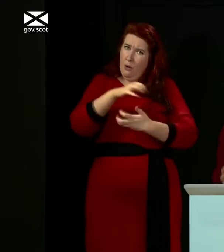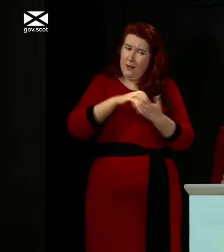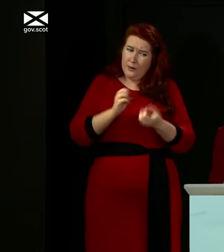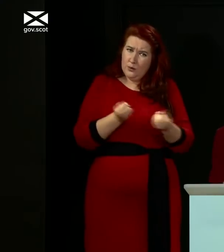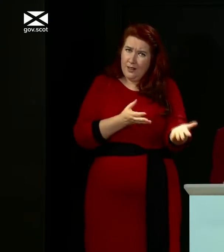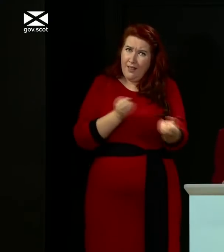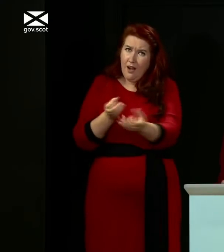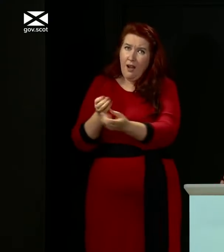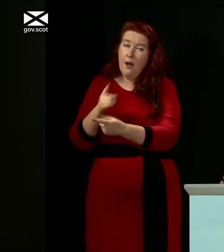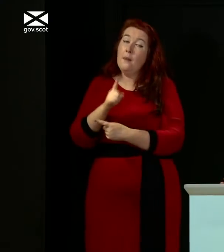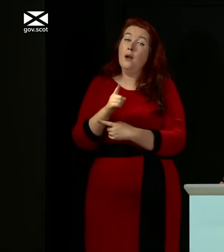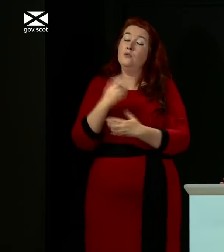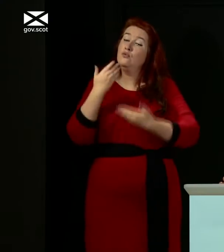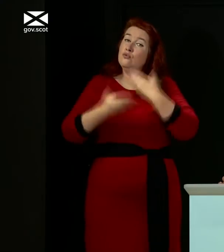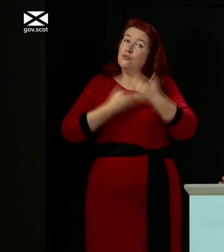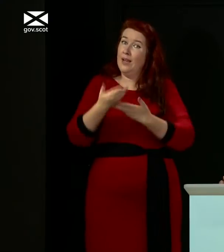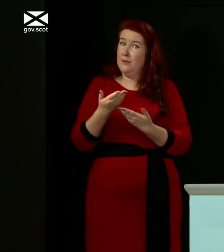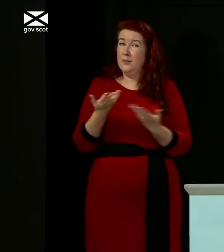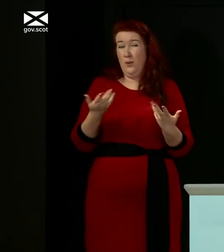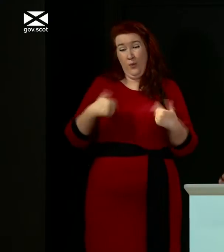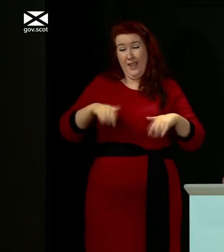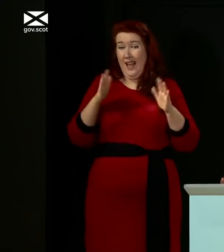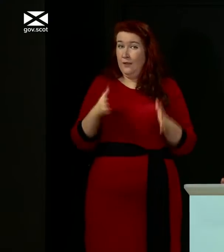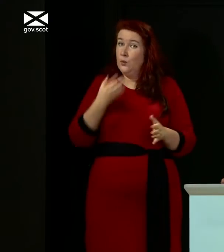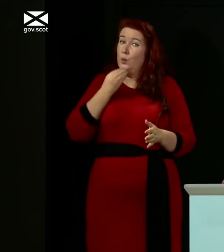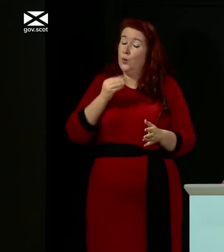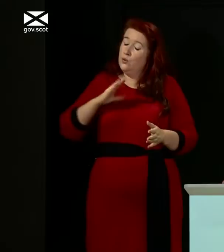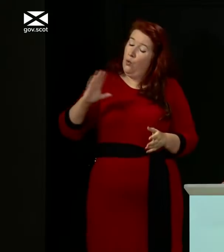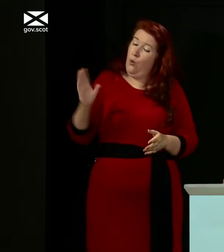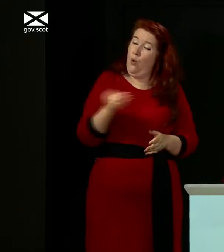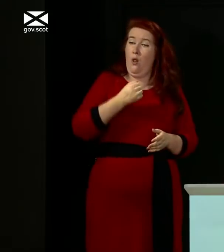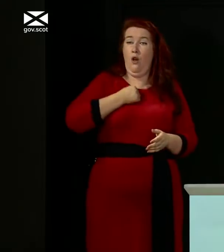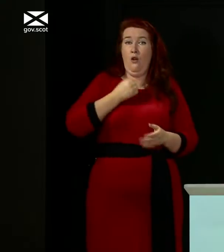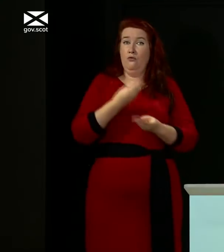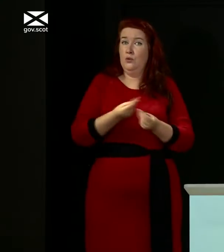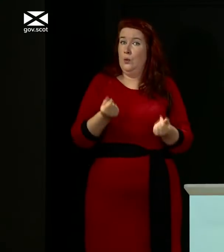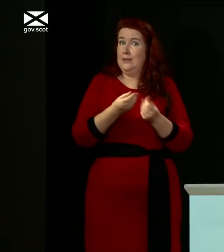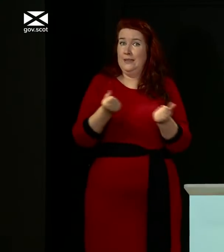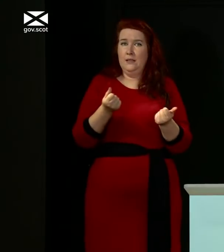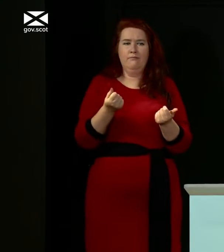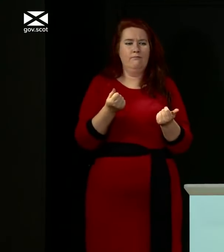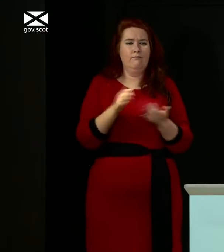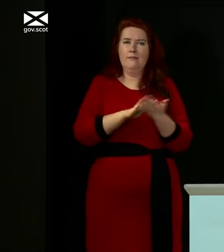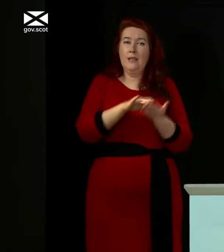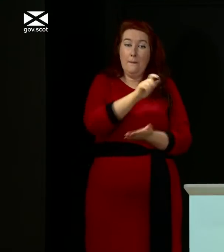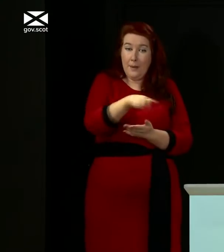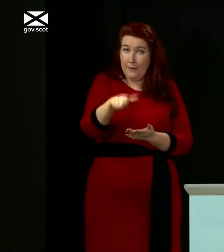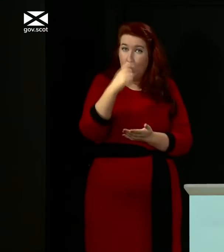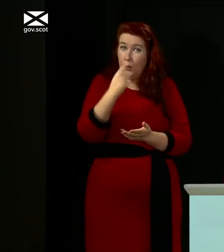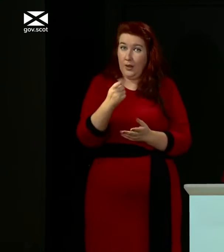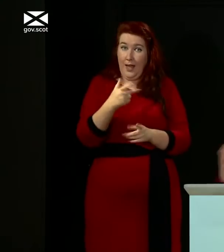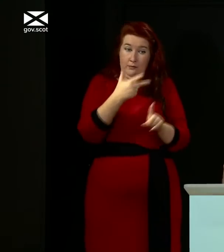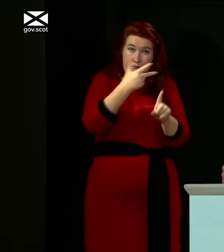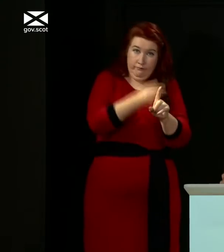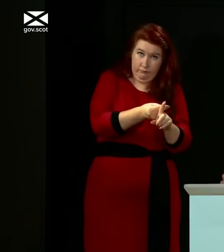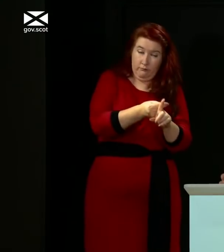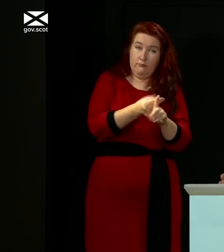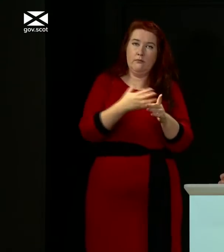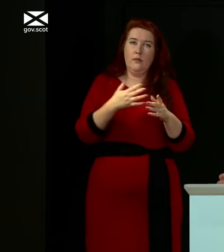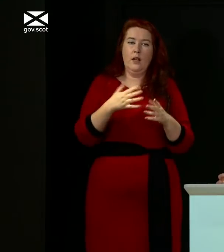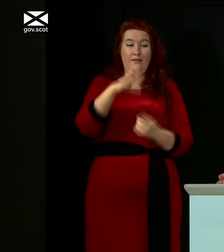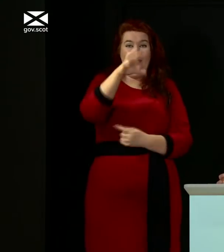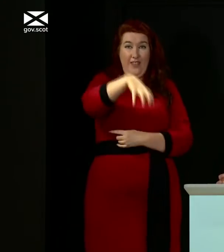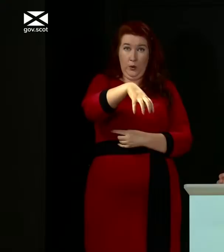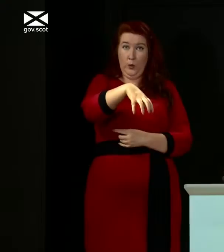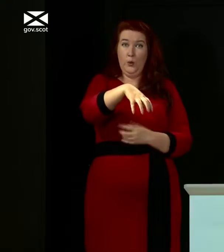it's not complicated for me to describe. We've got to basically use all of the resources in terms of people who can do the vaccination at physical